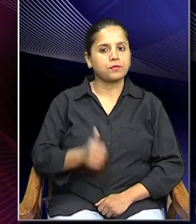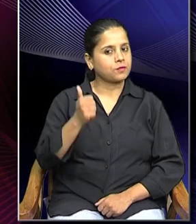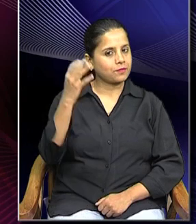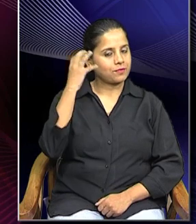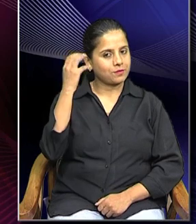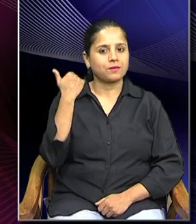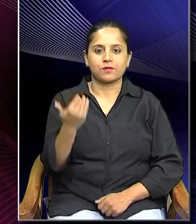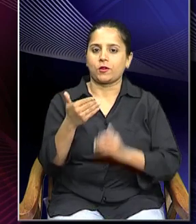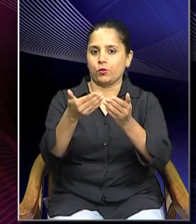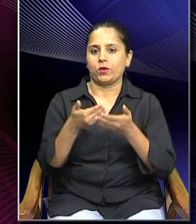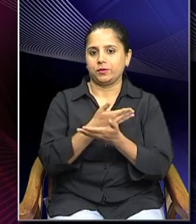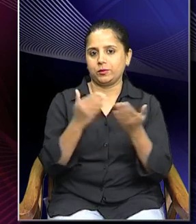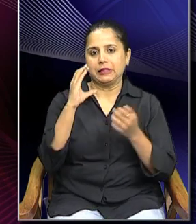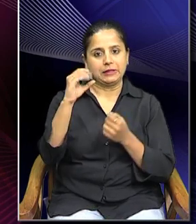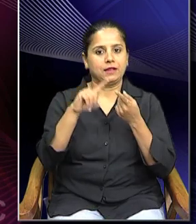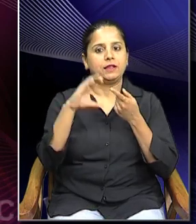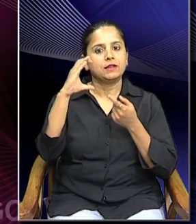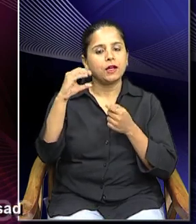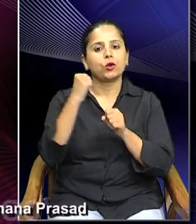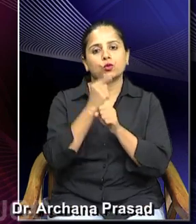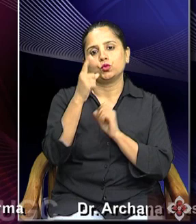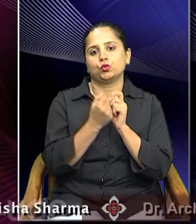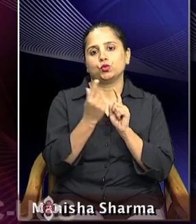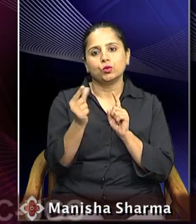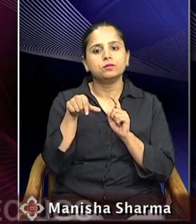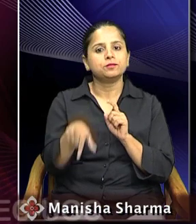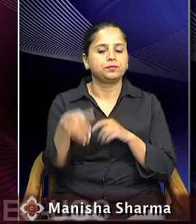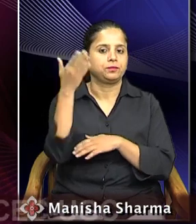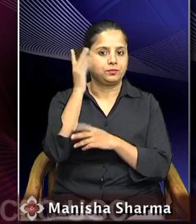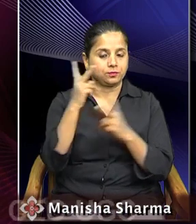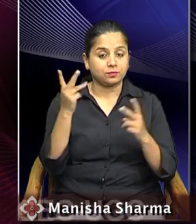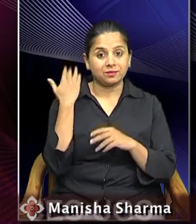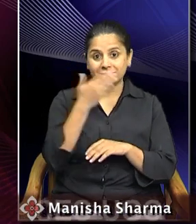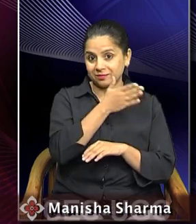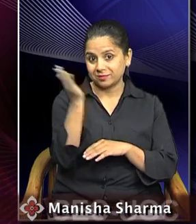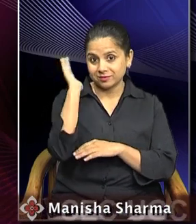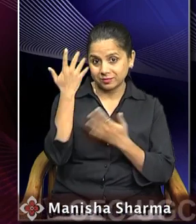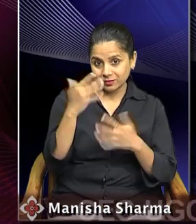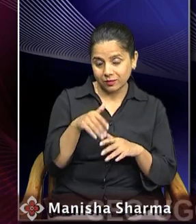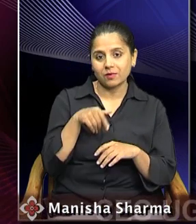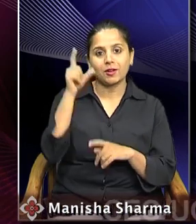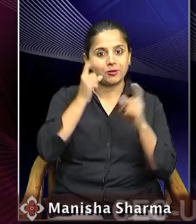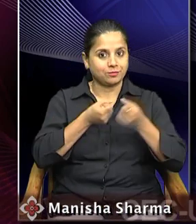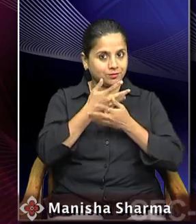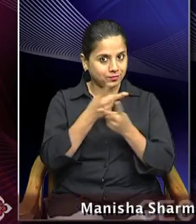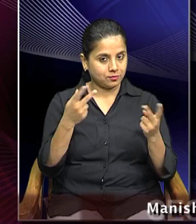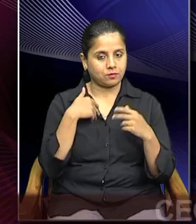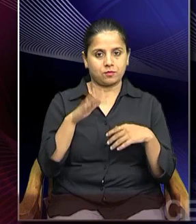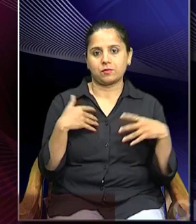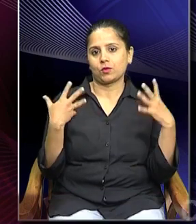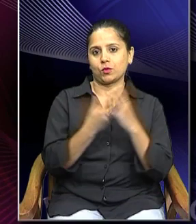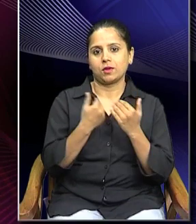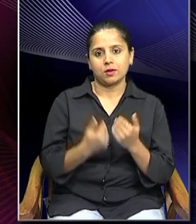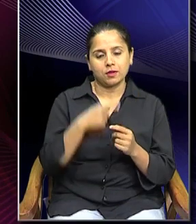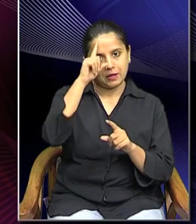Good afternoon and welcome to CEC Gurukul lecture. In continuation with the series on symbolic expression, we have with us